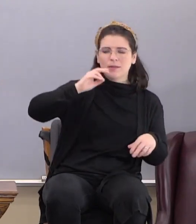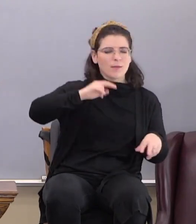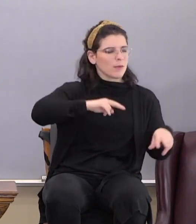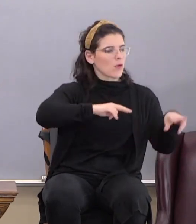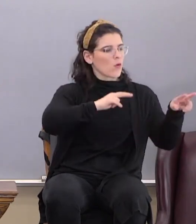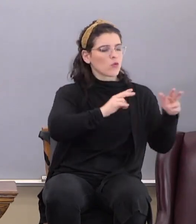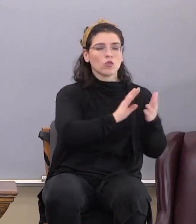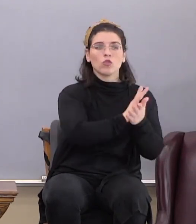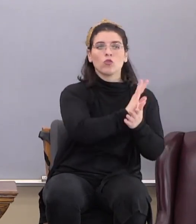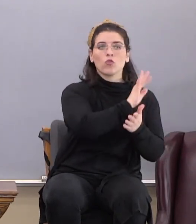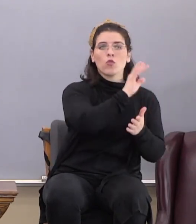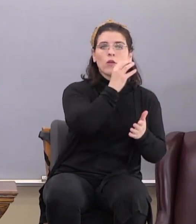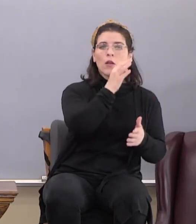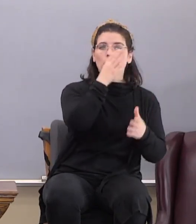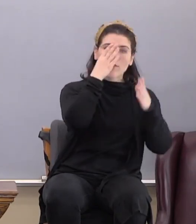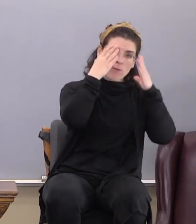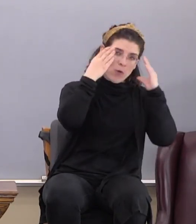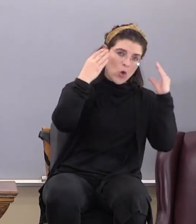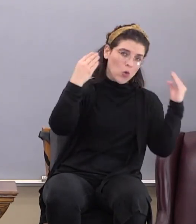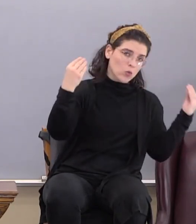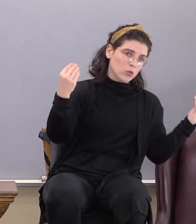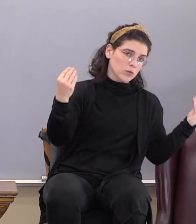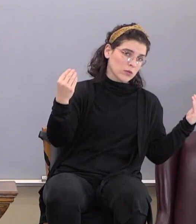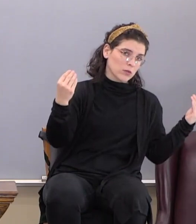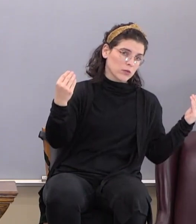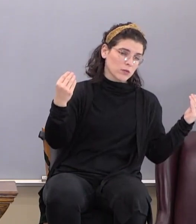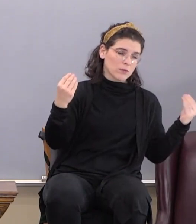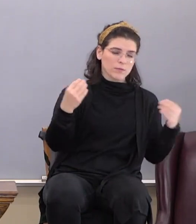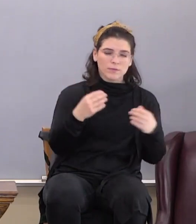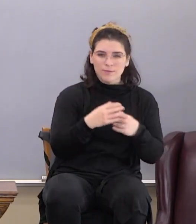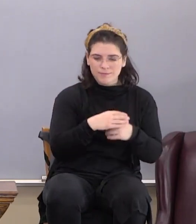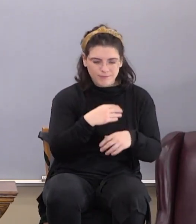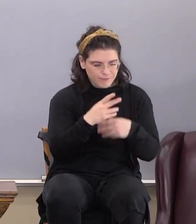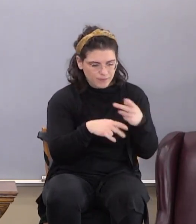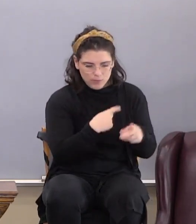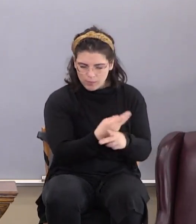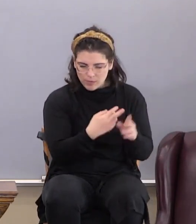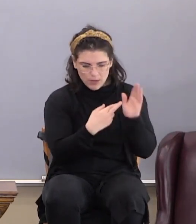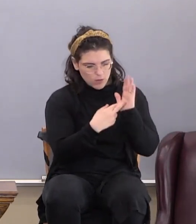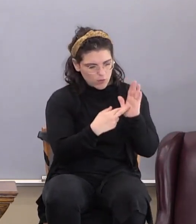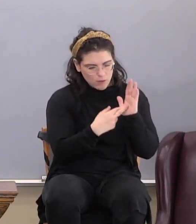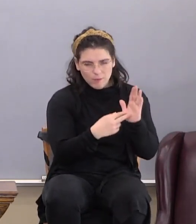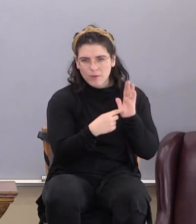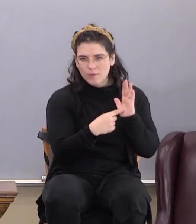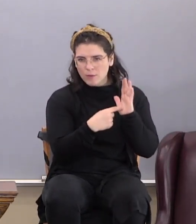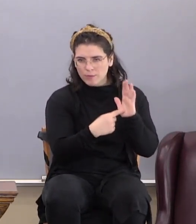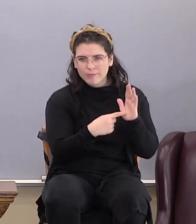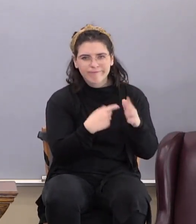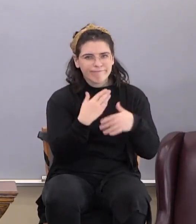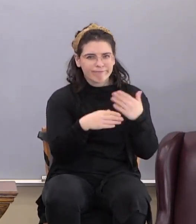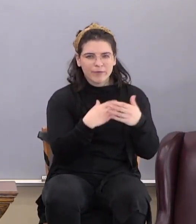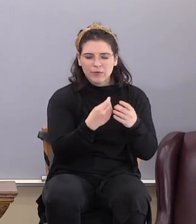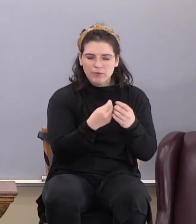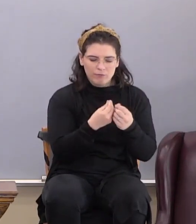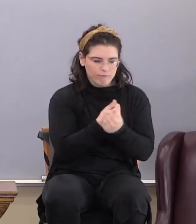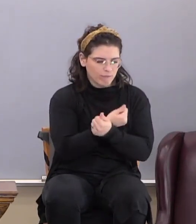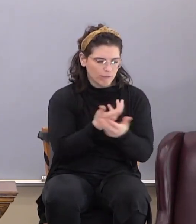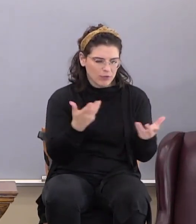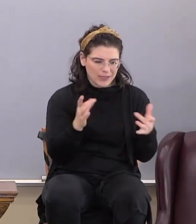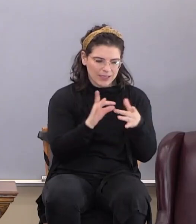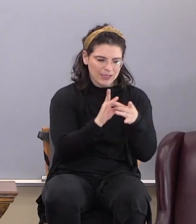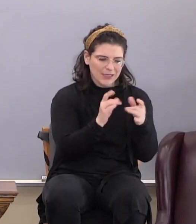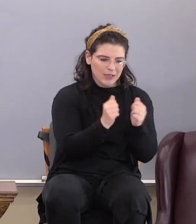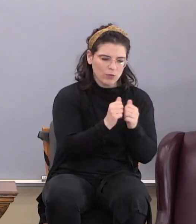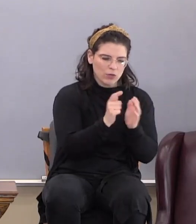of Moses. And they beheld, and again, the typology and the symbolism and so forth, that had everything to do with the impartation of the